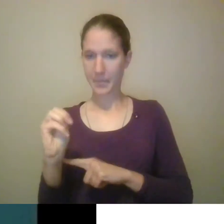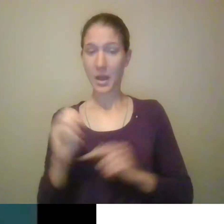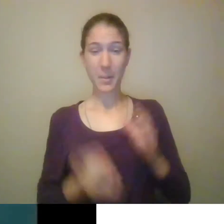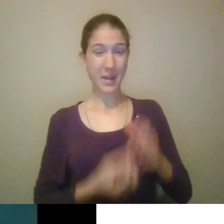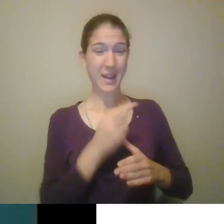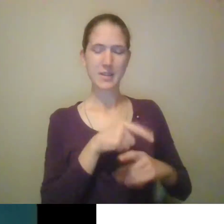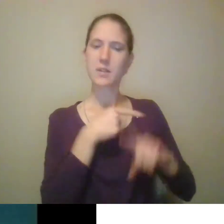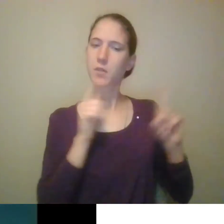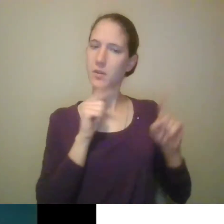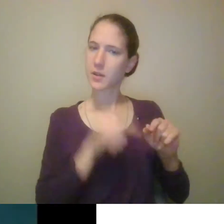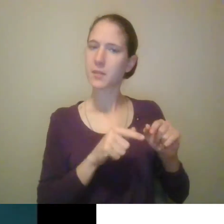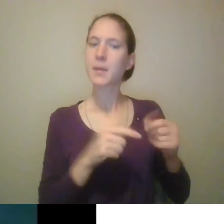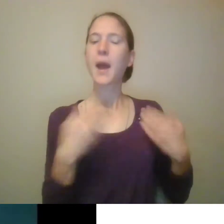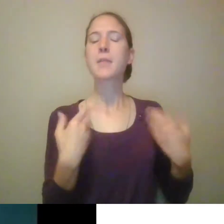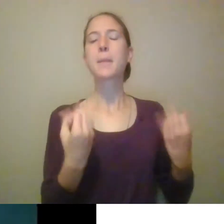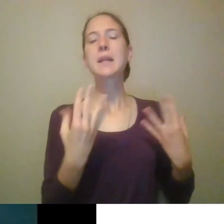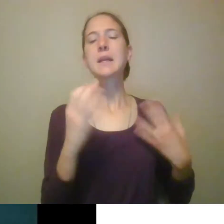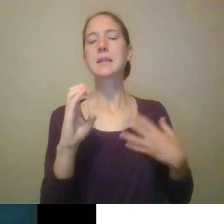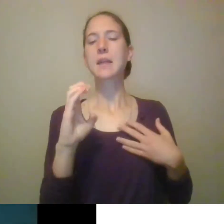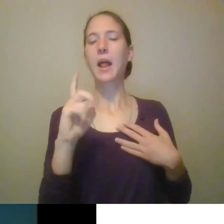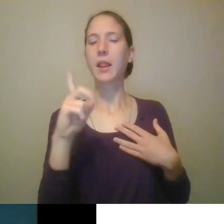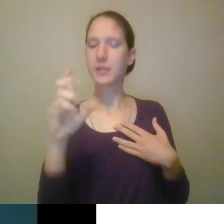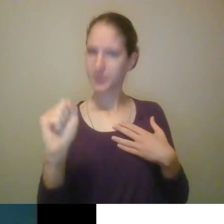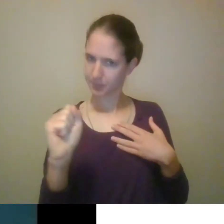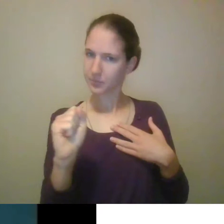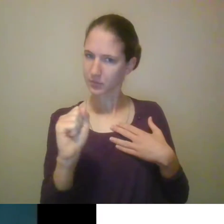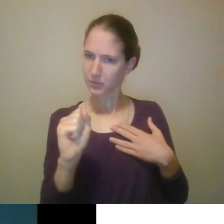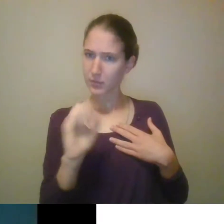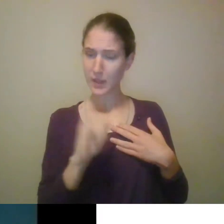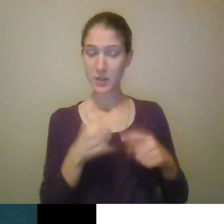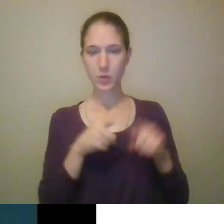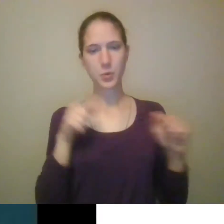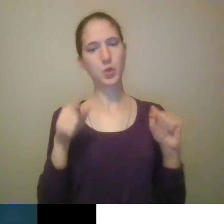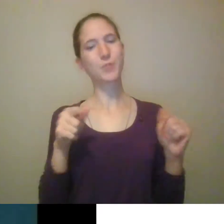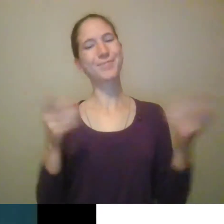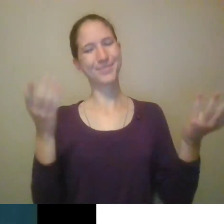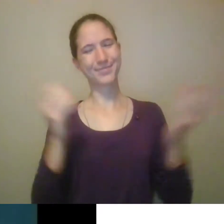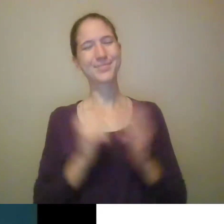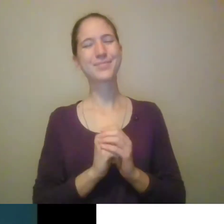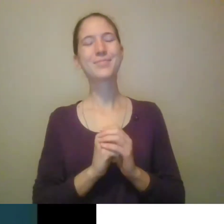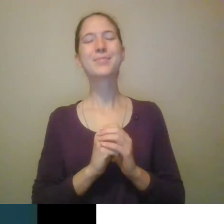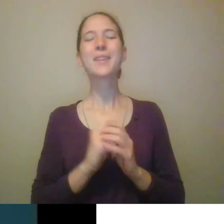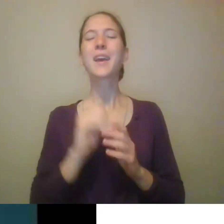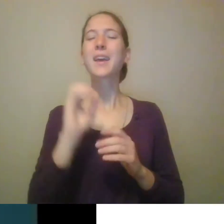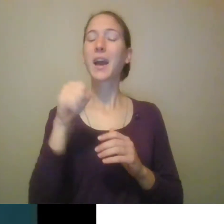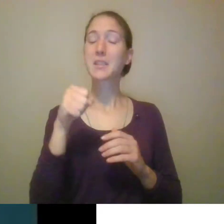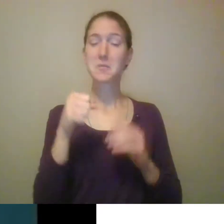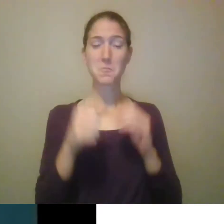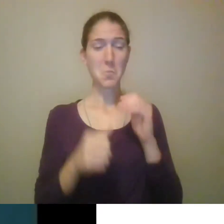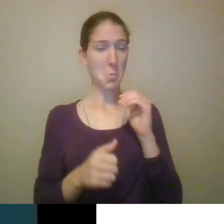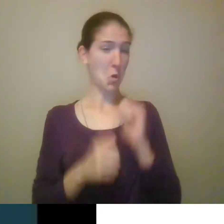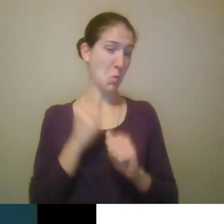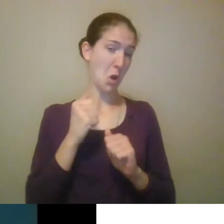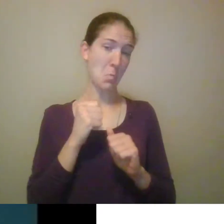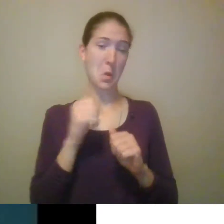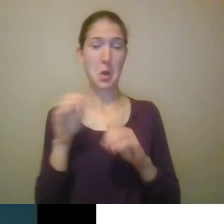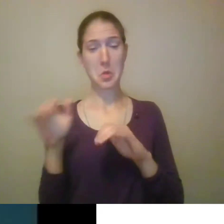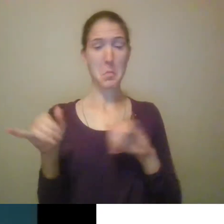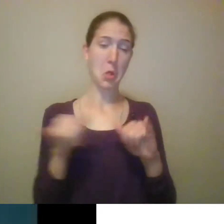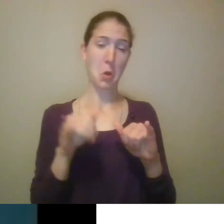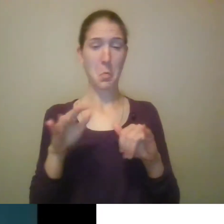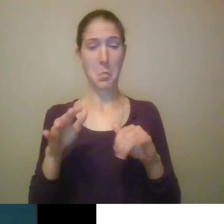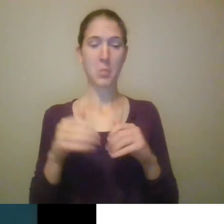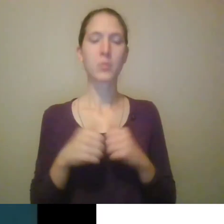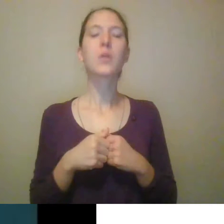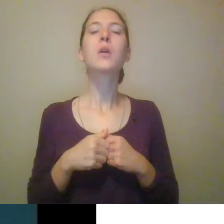plants, are multi-celled. Okay, and so that's really the only difference between them. But yes, for the most part, they're very similar.